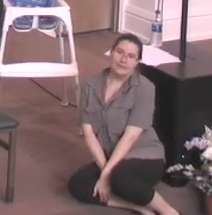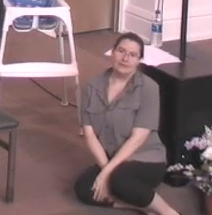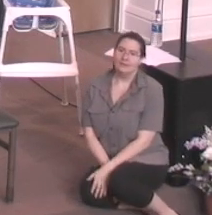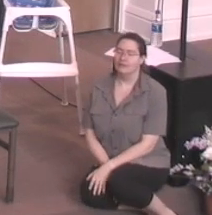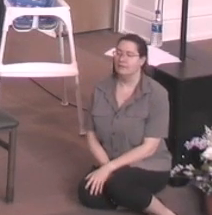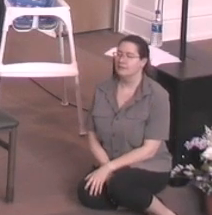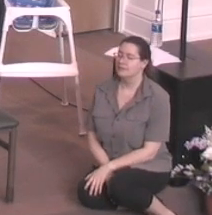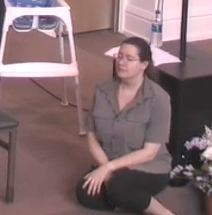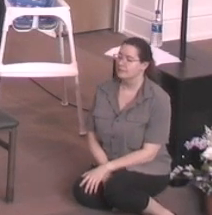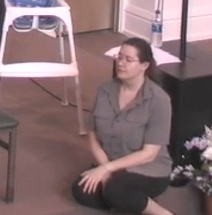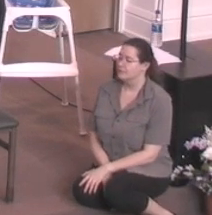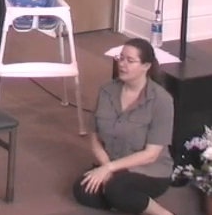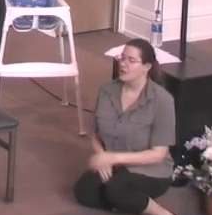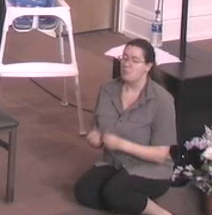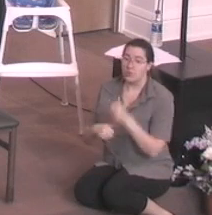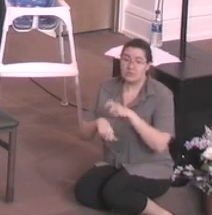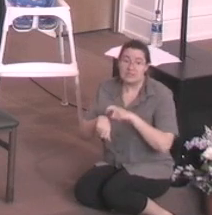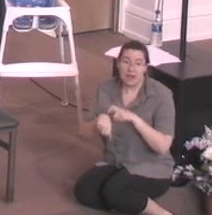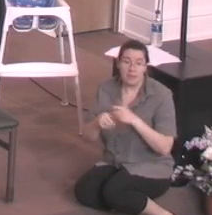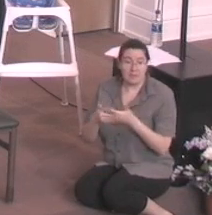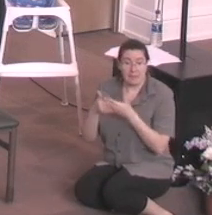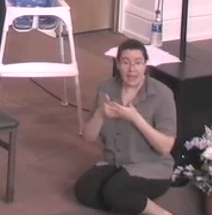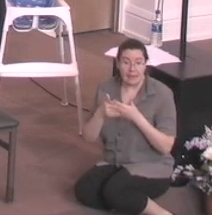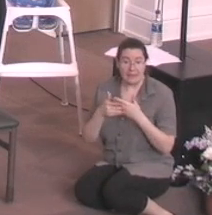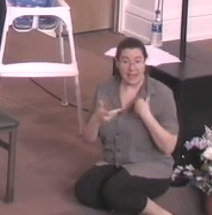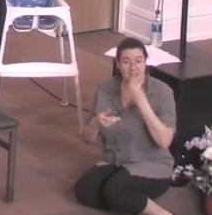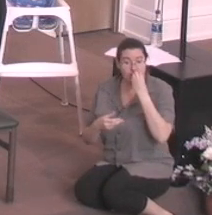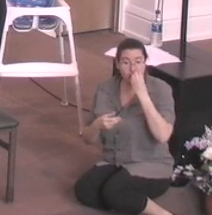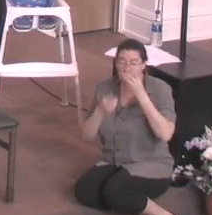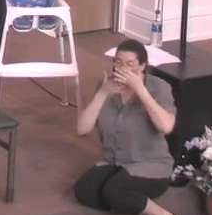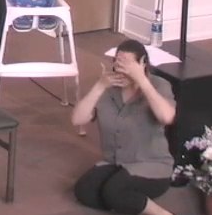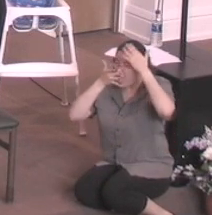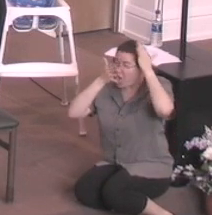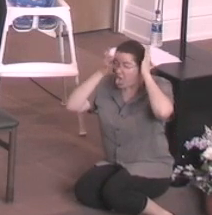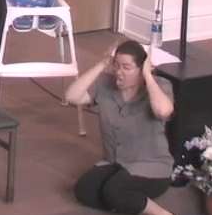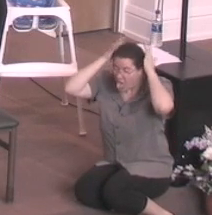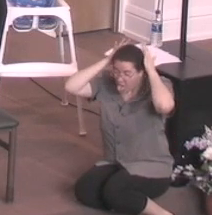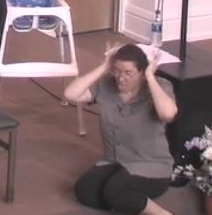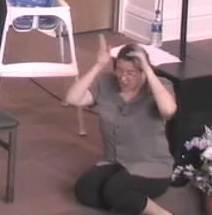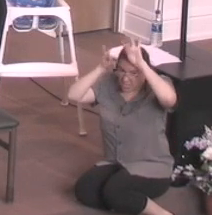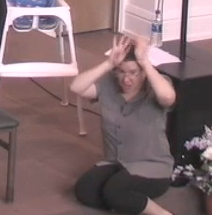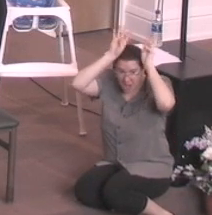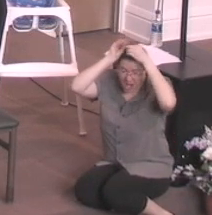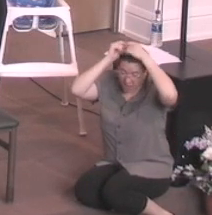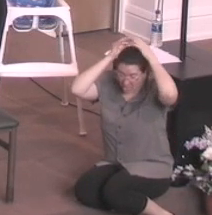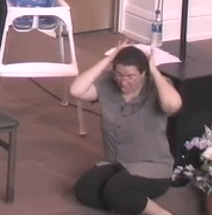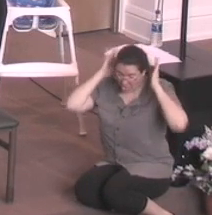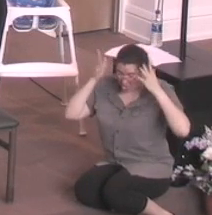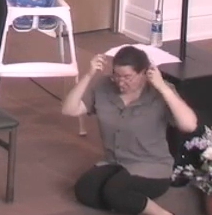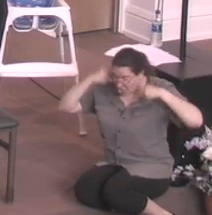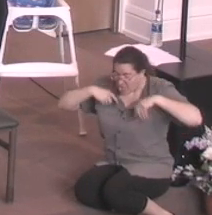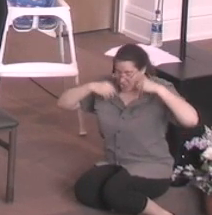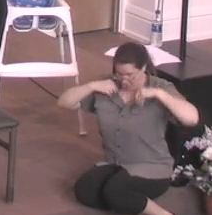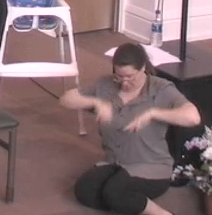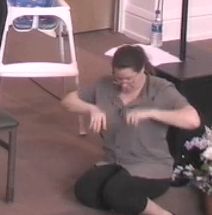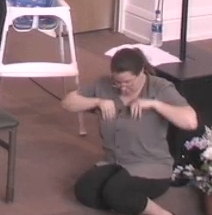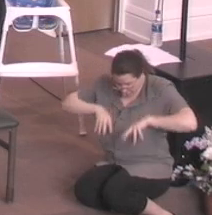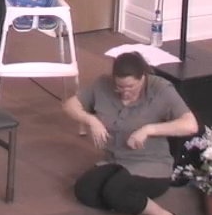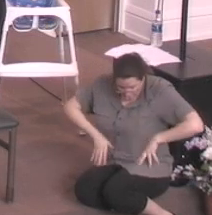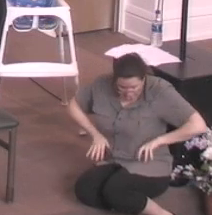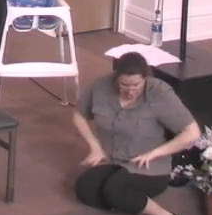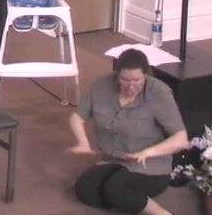And they've usually got stuff in their hair, on their face, dripping down their